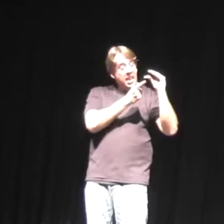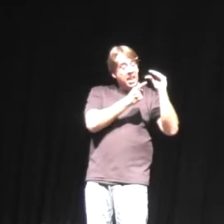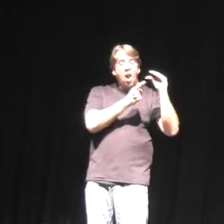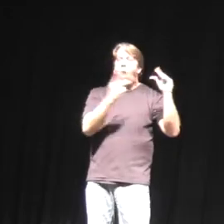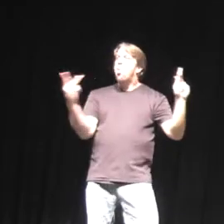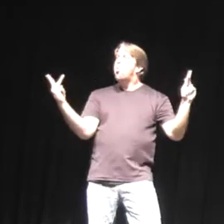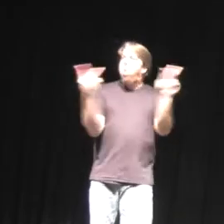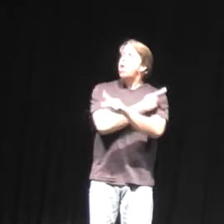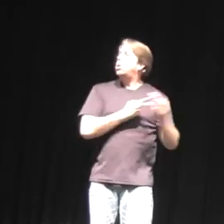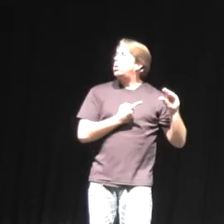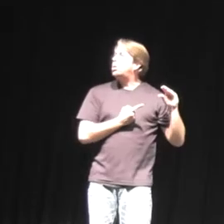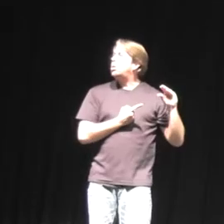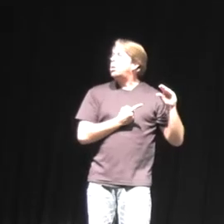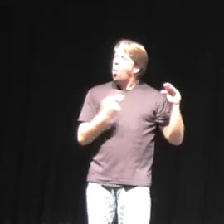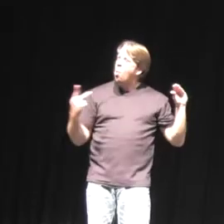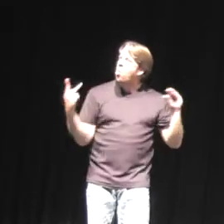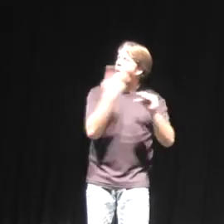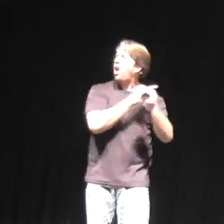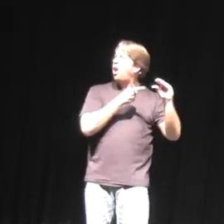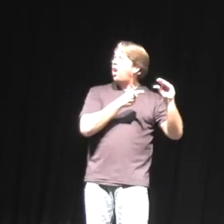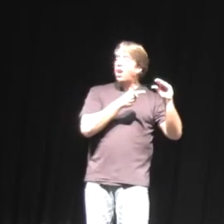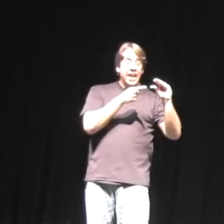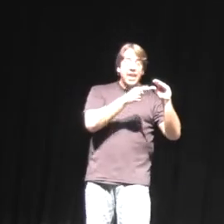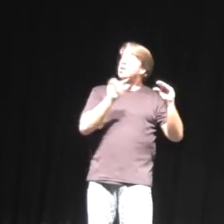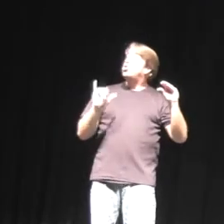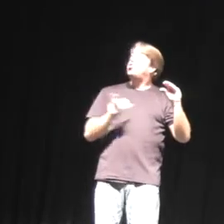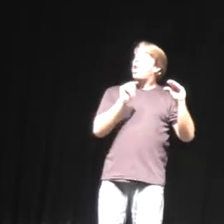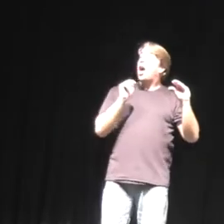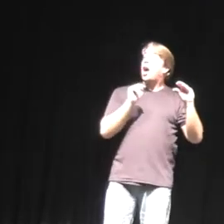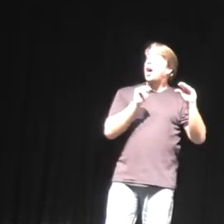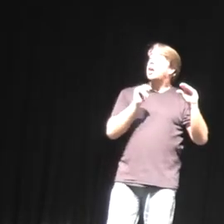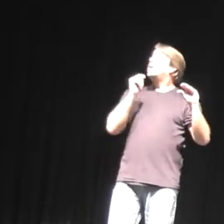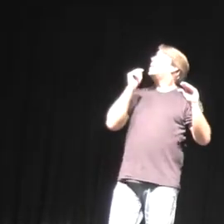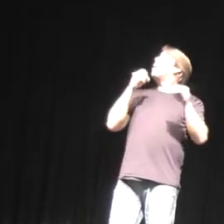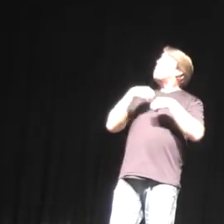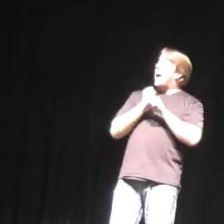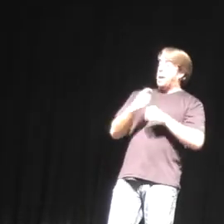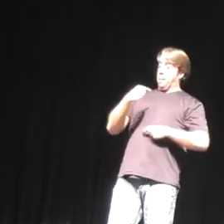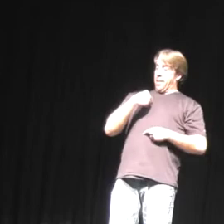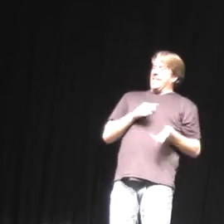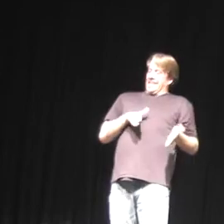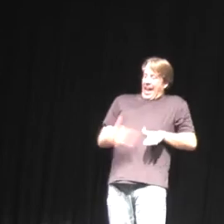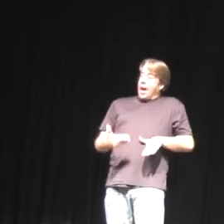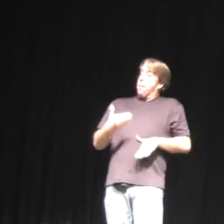of value to the conversation. They are merely trying to make the interpreter die.